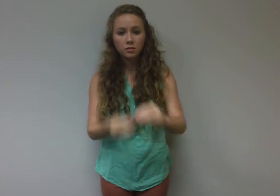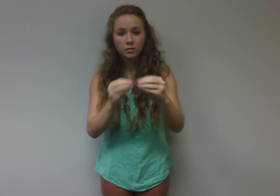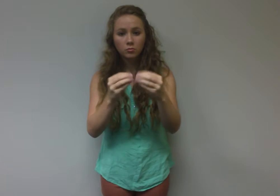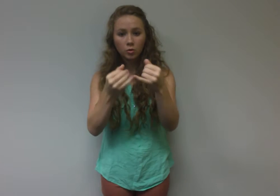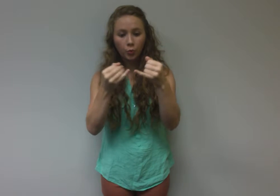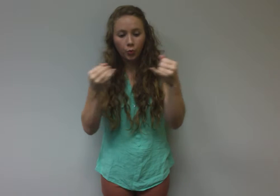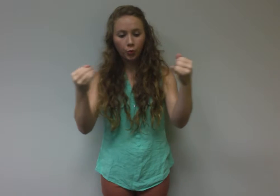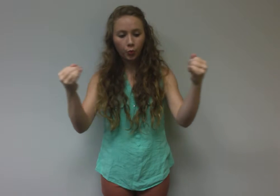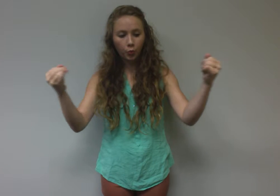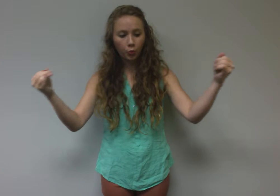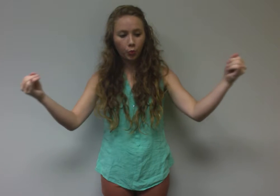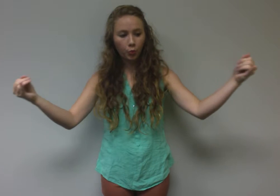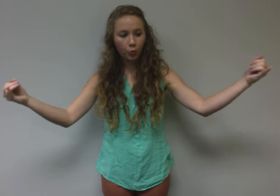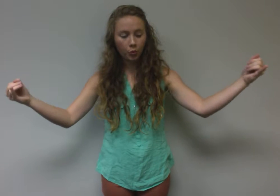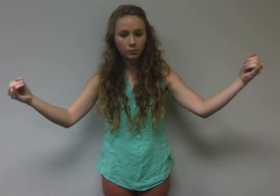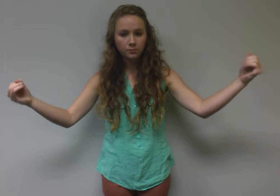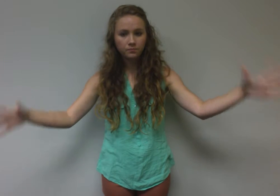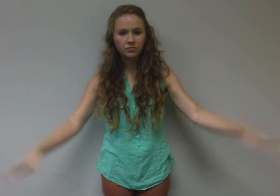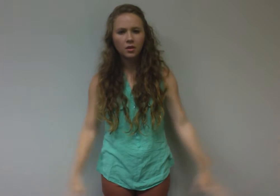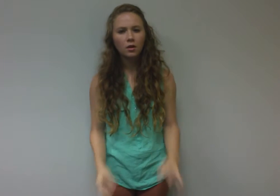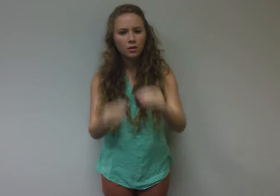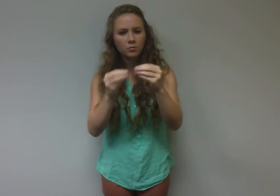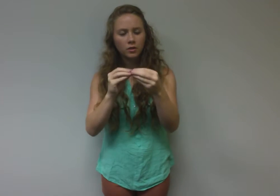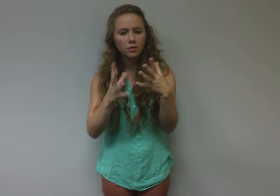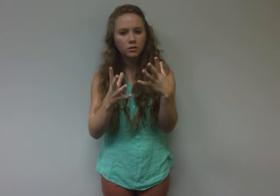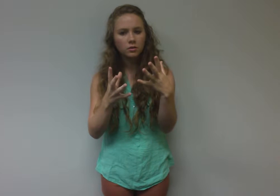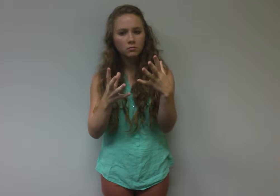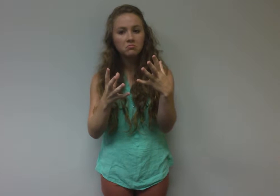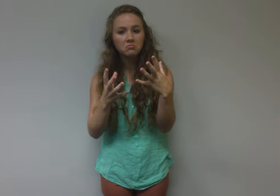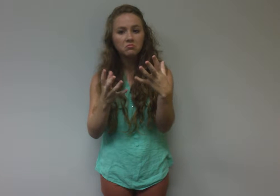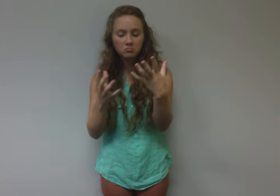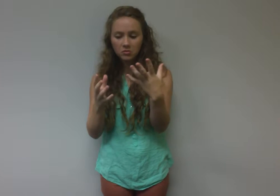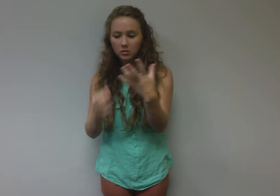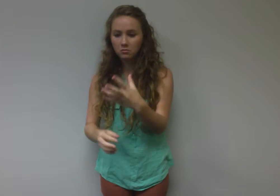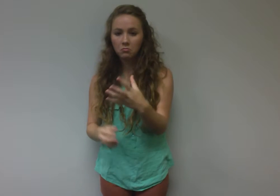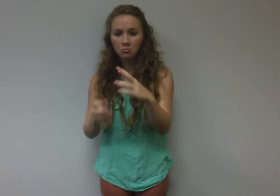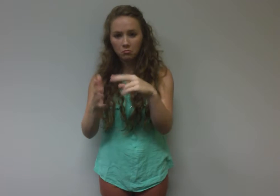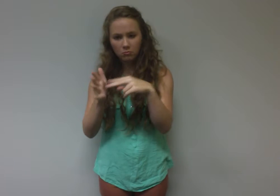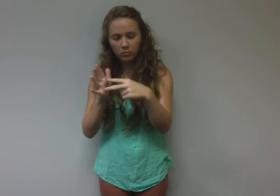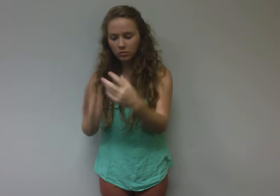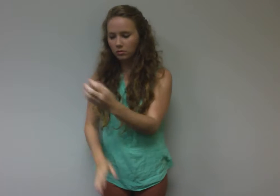And a number line, all I do is I draw out all the numbers in order. So it's 0, 1,